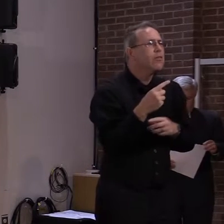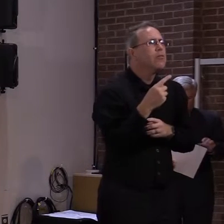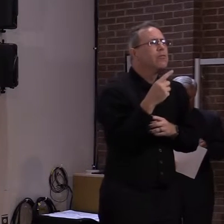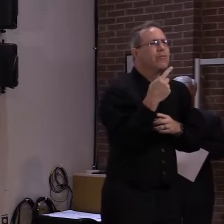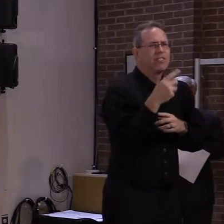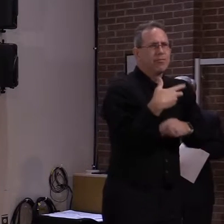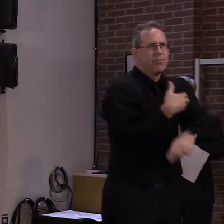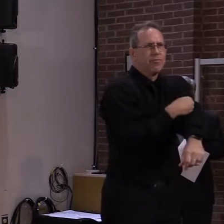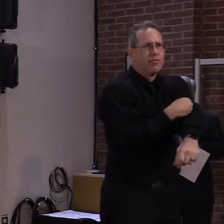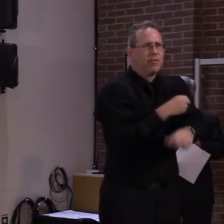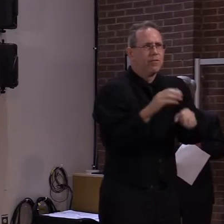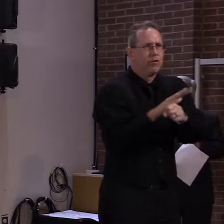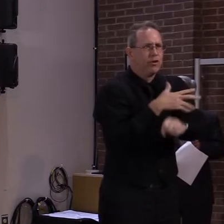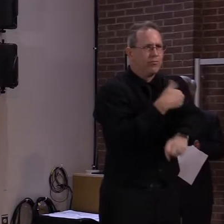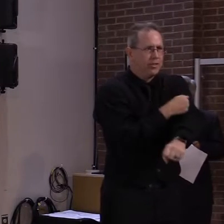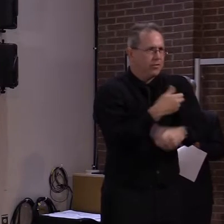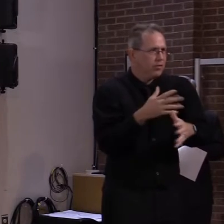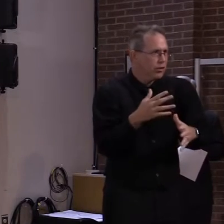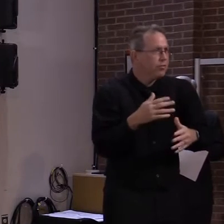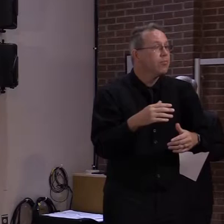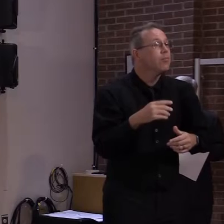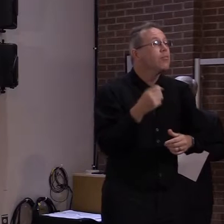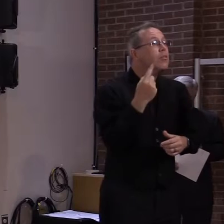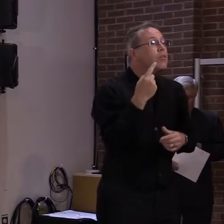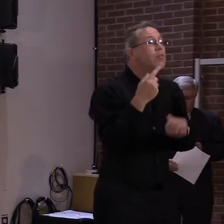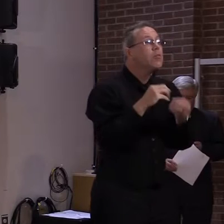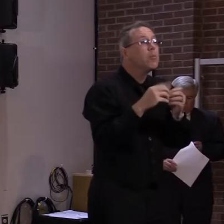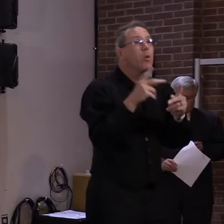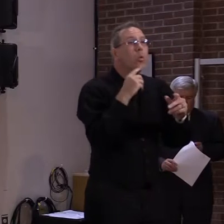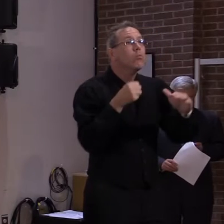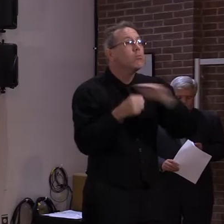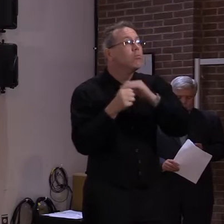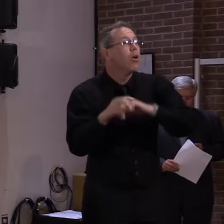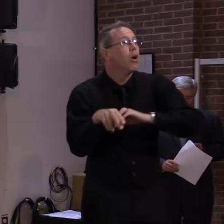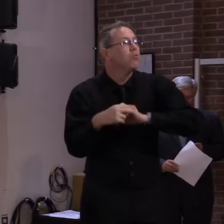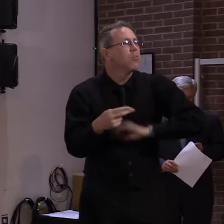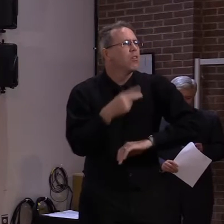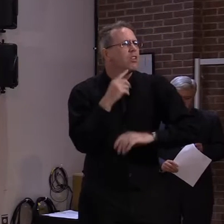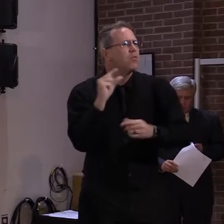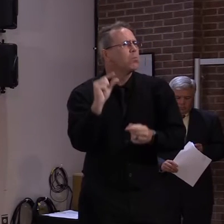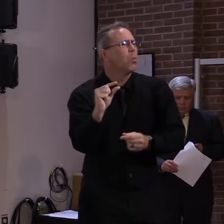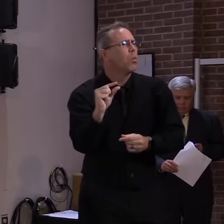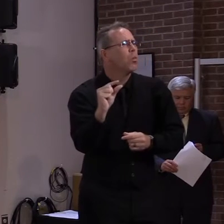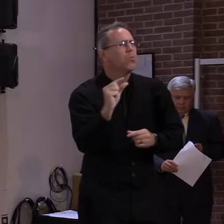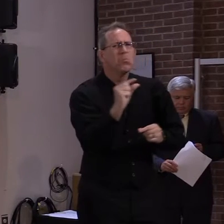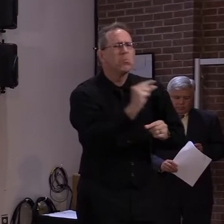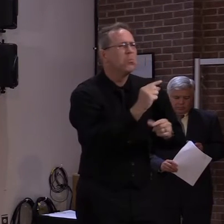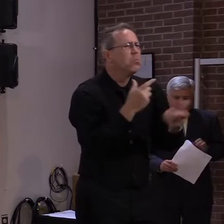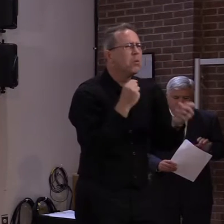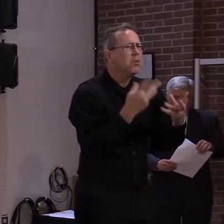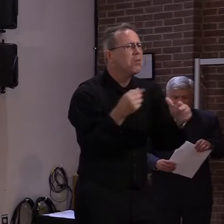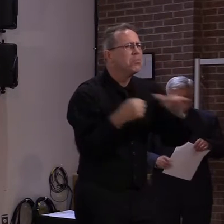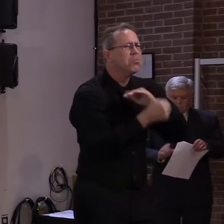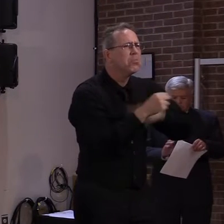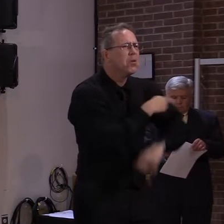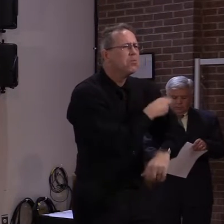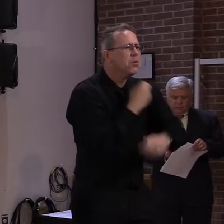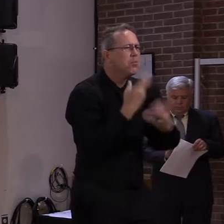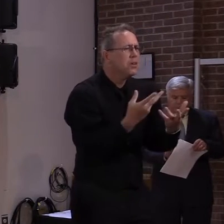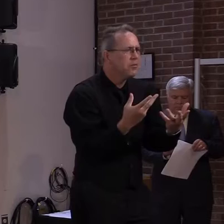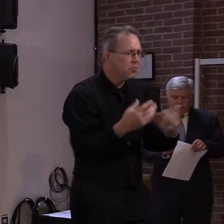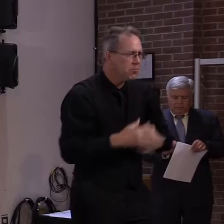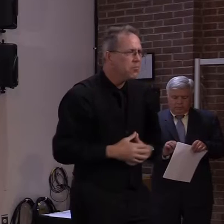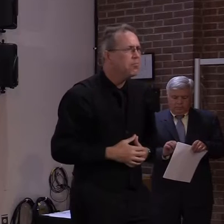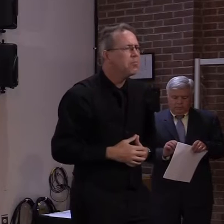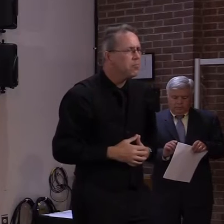lowest hospitalization rate in the country, and that's really important. More specifically, the data shows